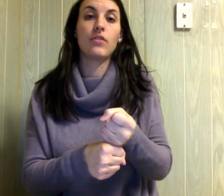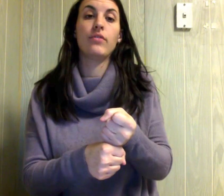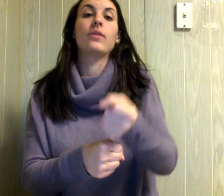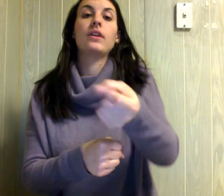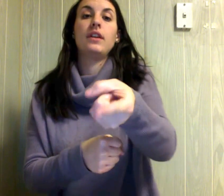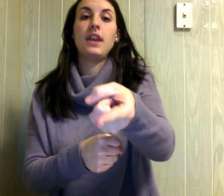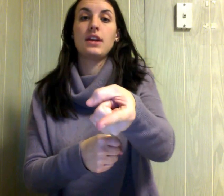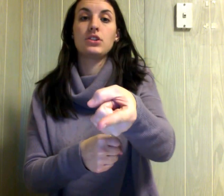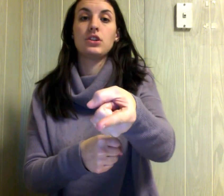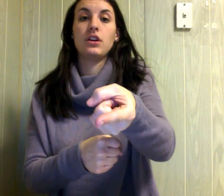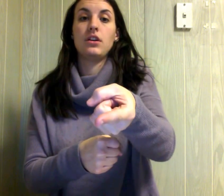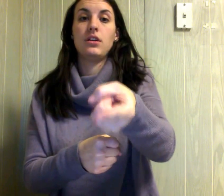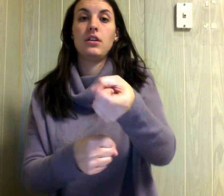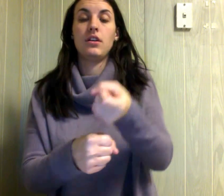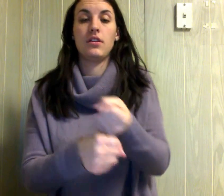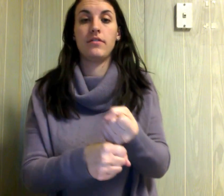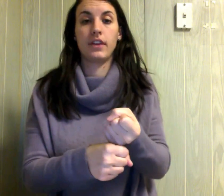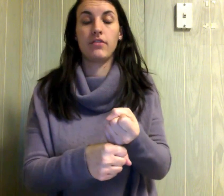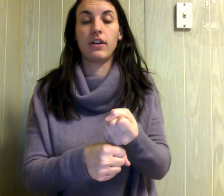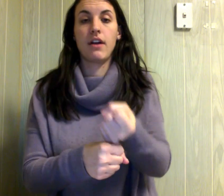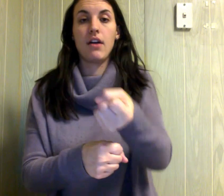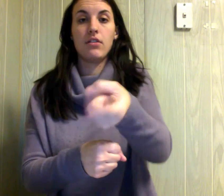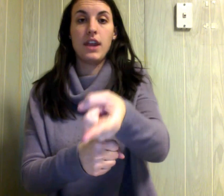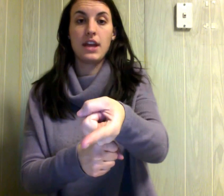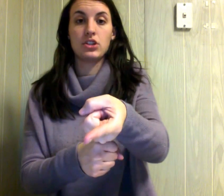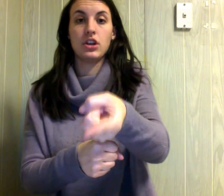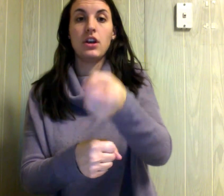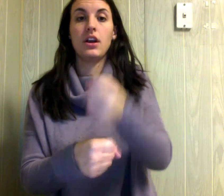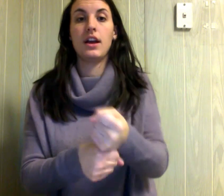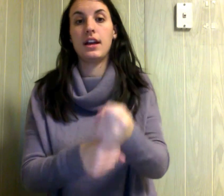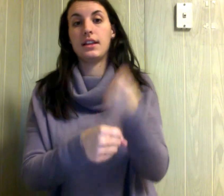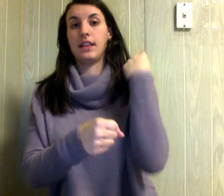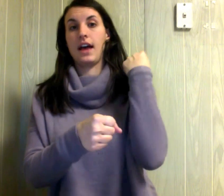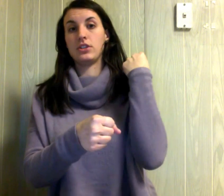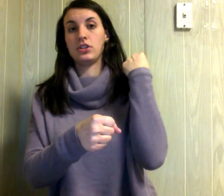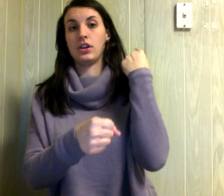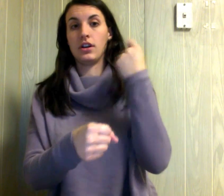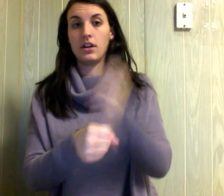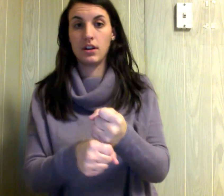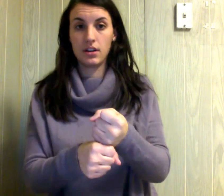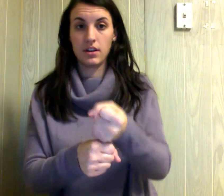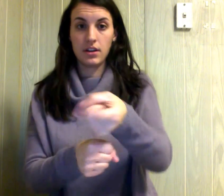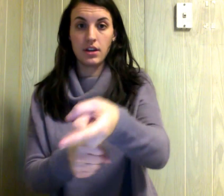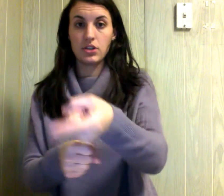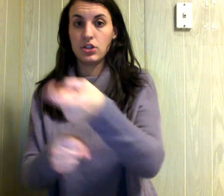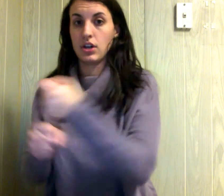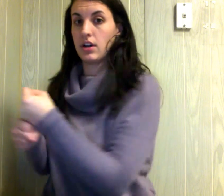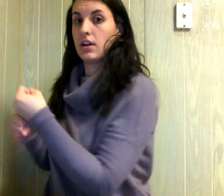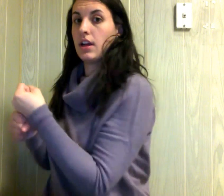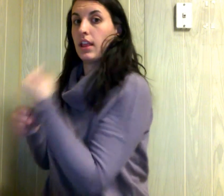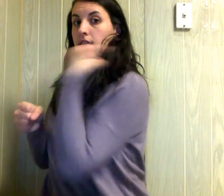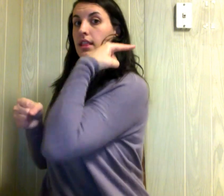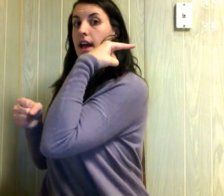forward, next year, and flick your finger out. Next year, last year, next year, last